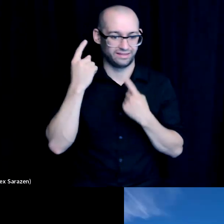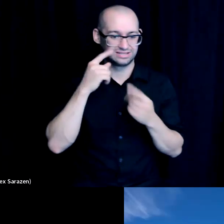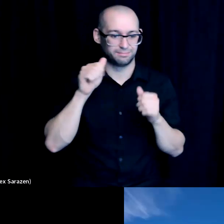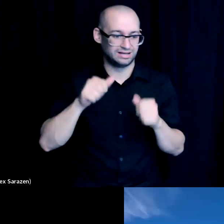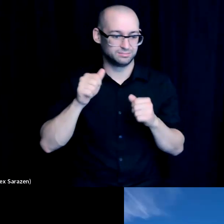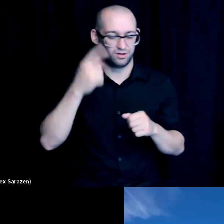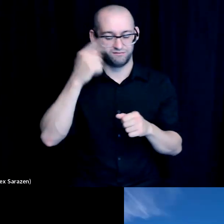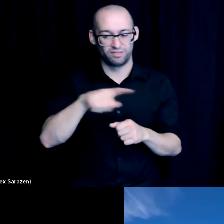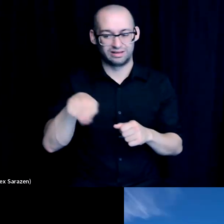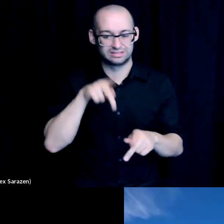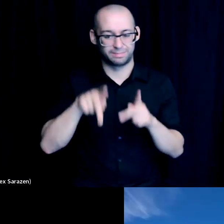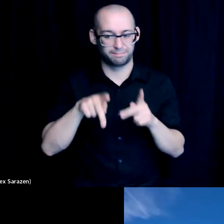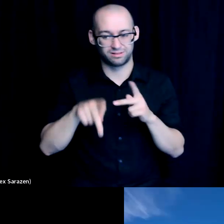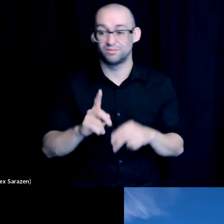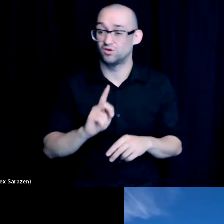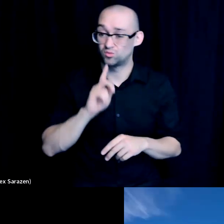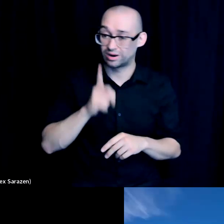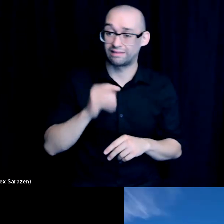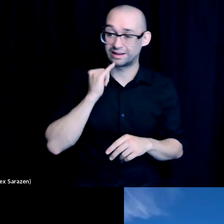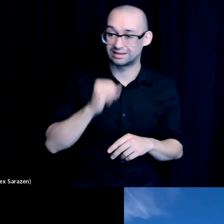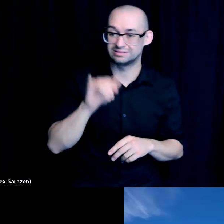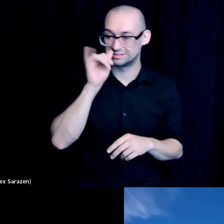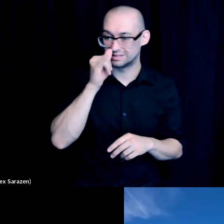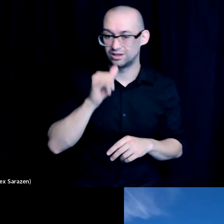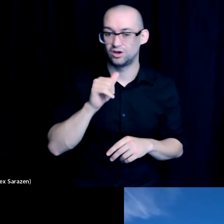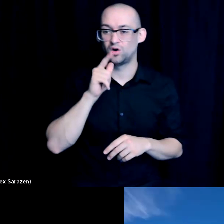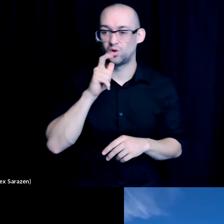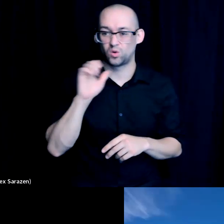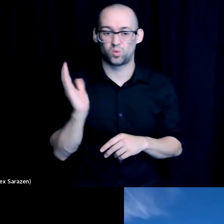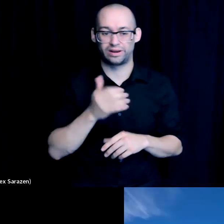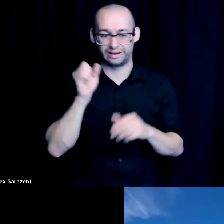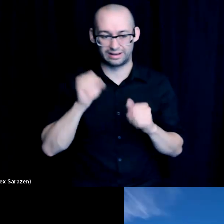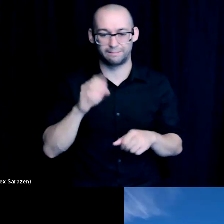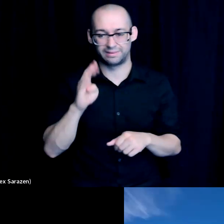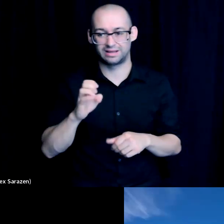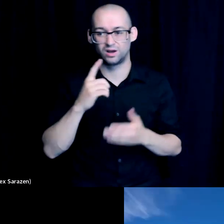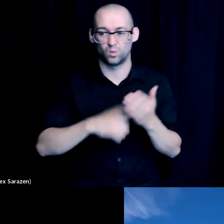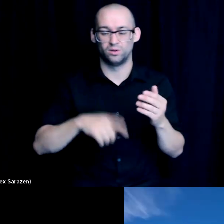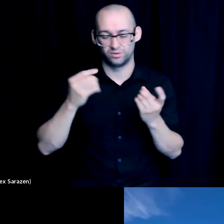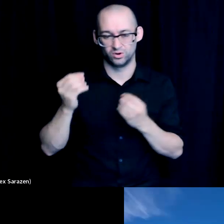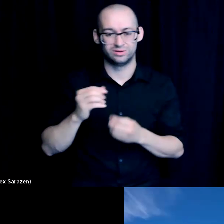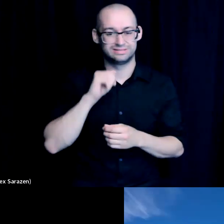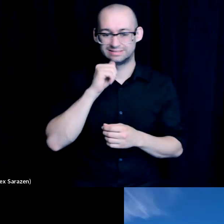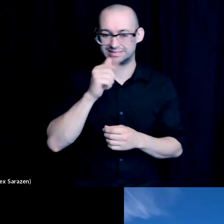people. When in reality, the ceiling for who we can be and what we can do doesn't exist. Thank you.